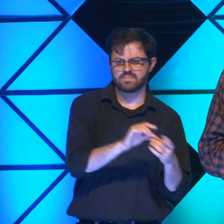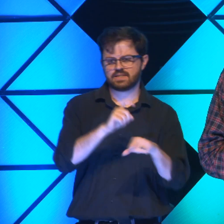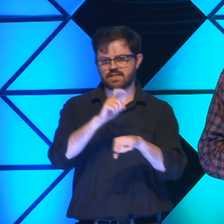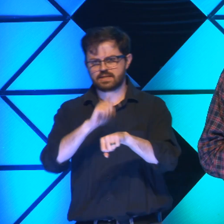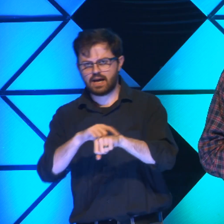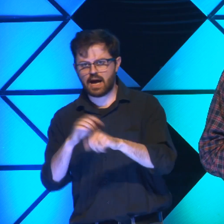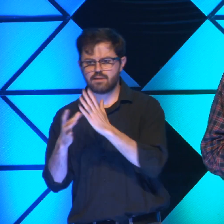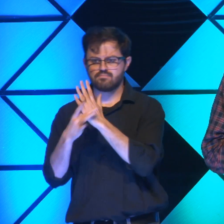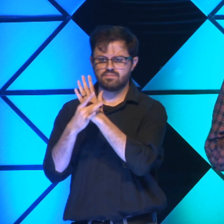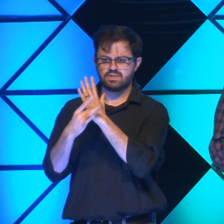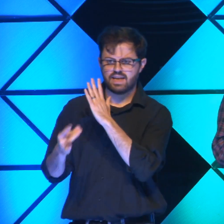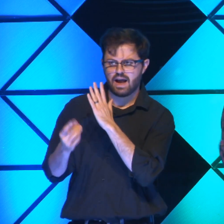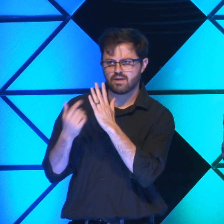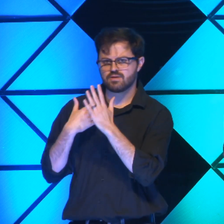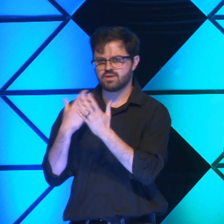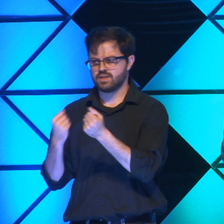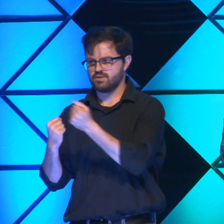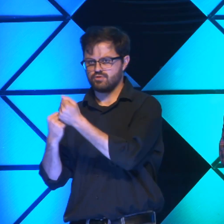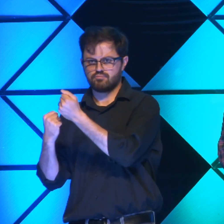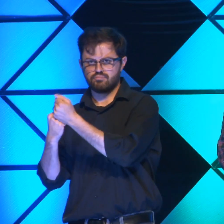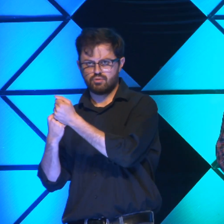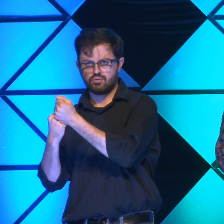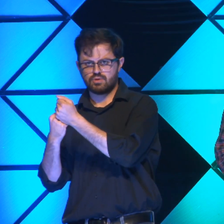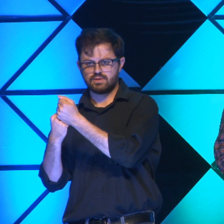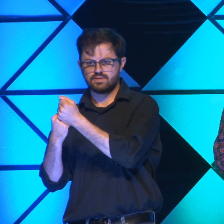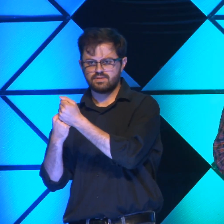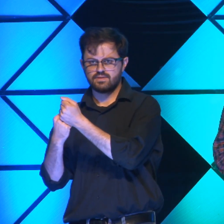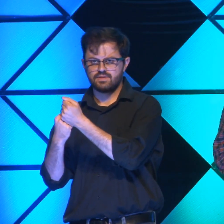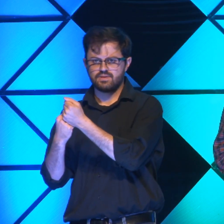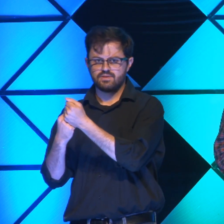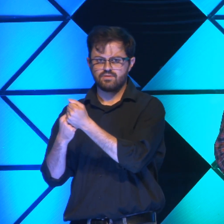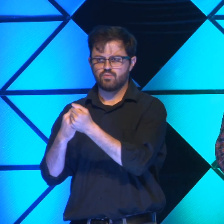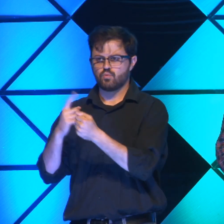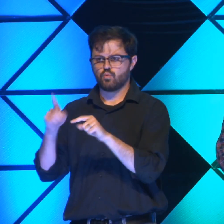in need, to be on someone's road to Emmaus.